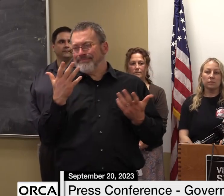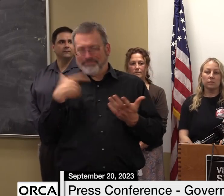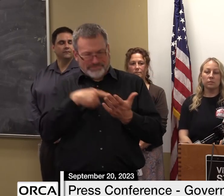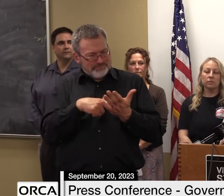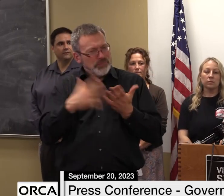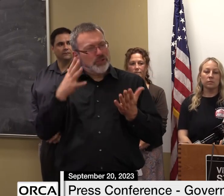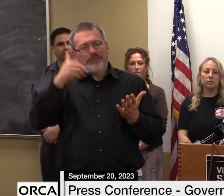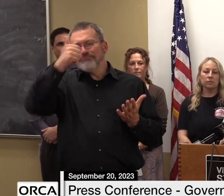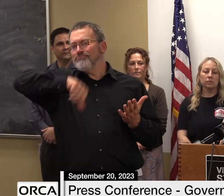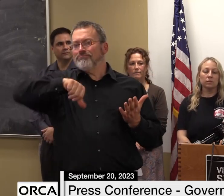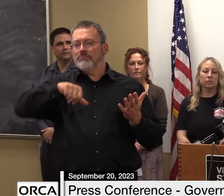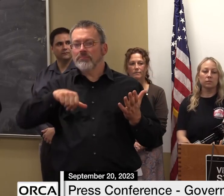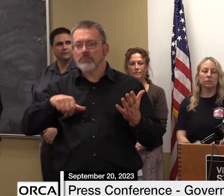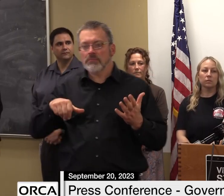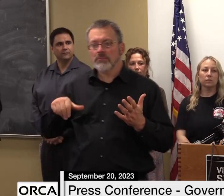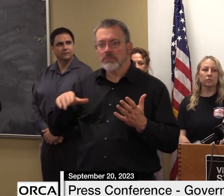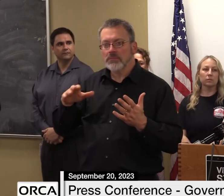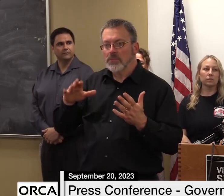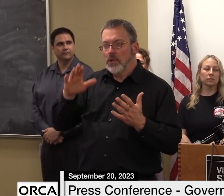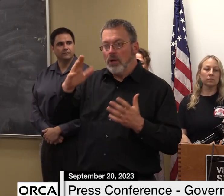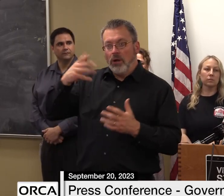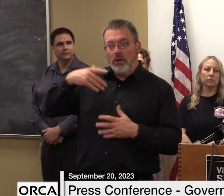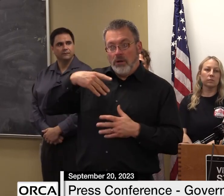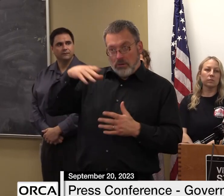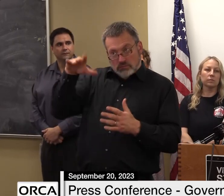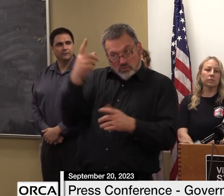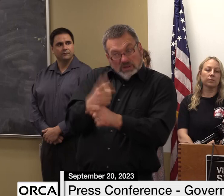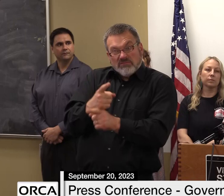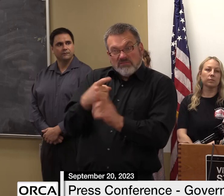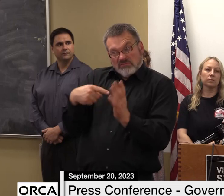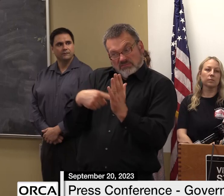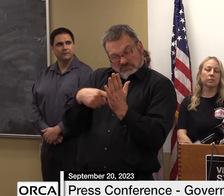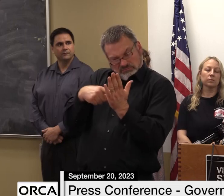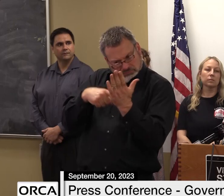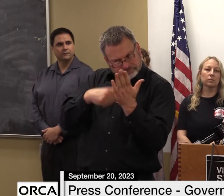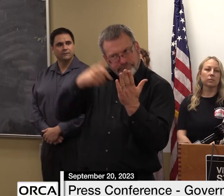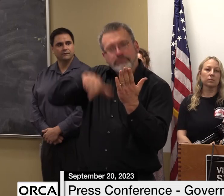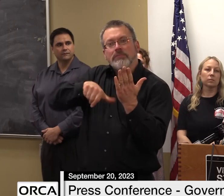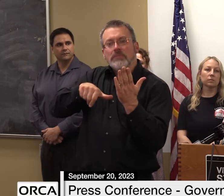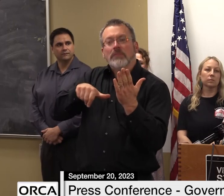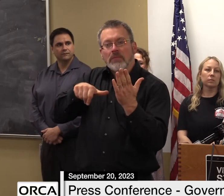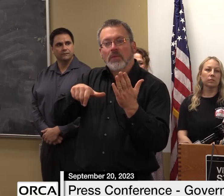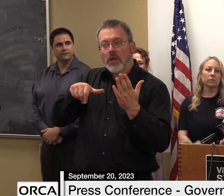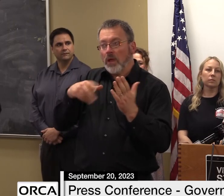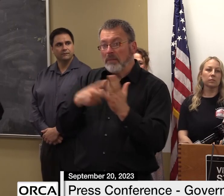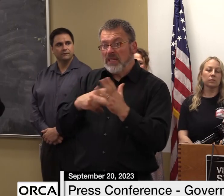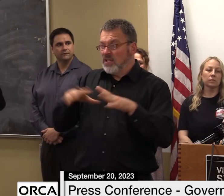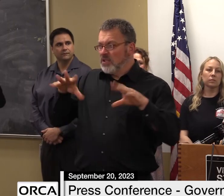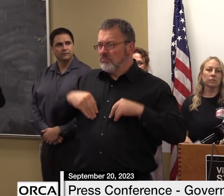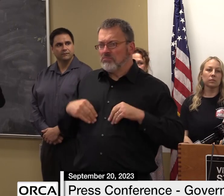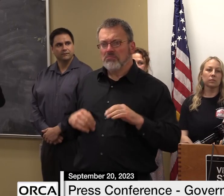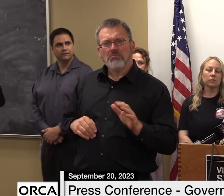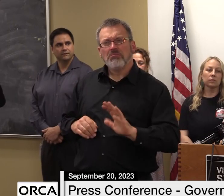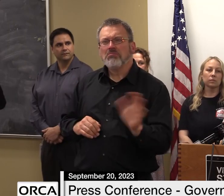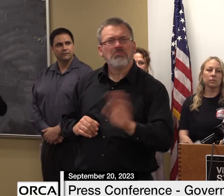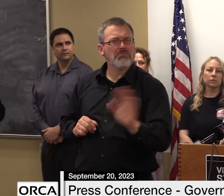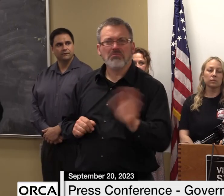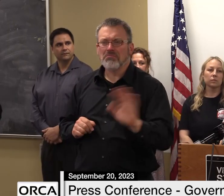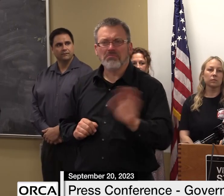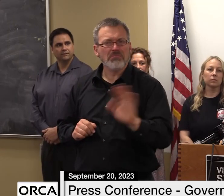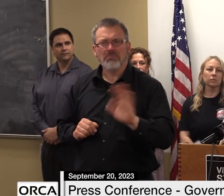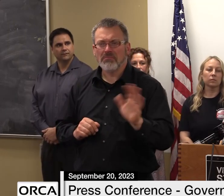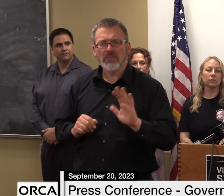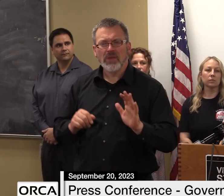And that's the challenge, is people will get the letters. We talked about this up front. In fact, we had meetings with the staffers, congressional staffers, to go